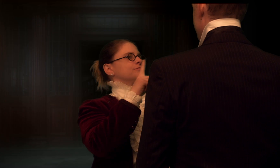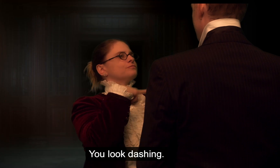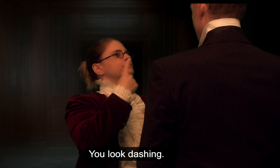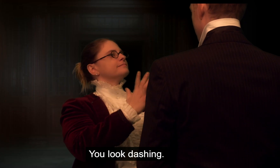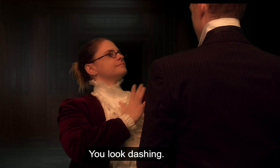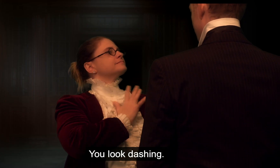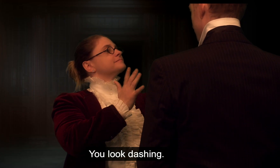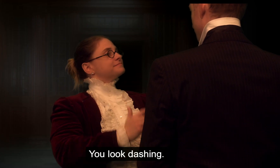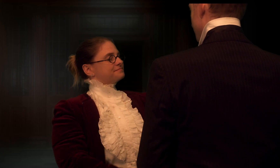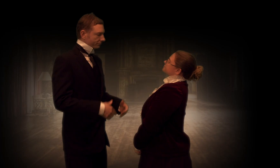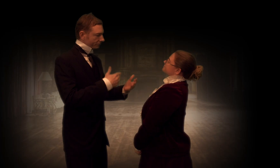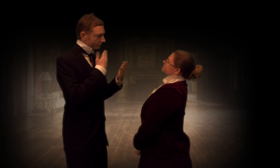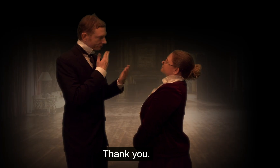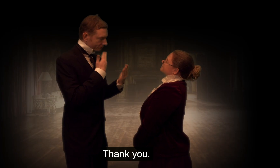You look dashing. Thank you.